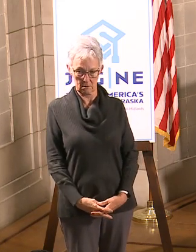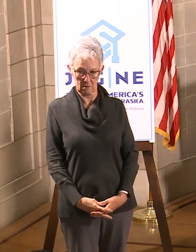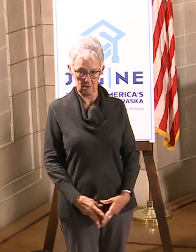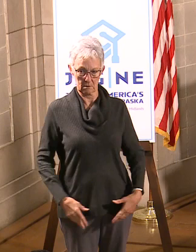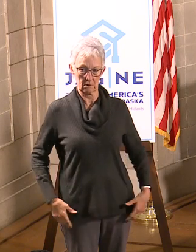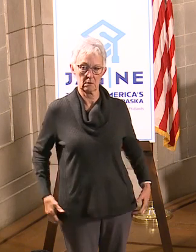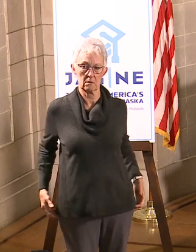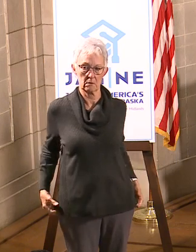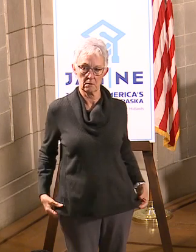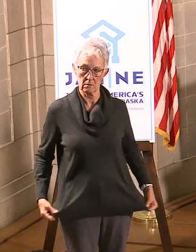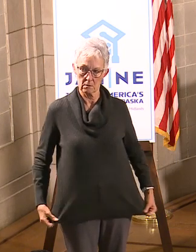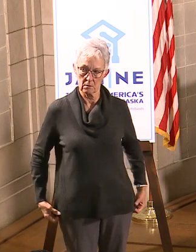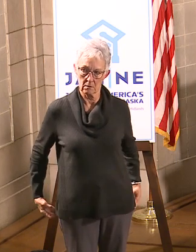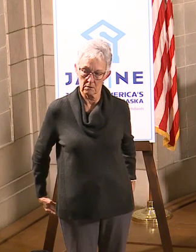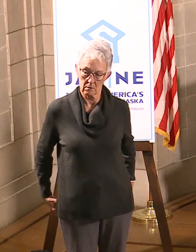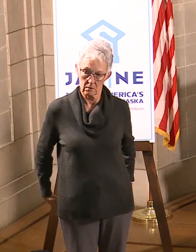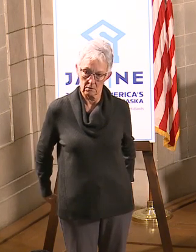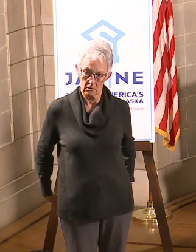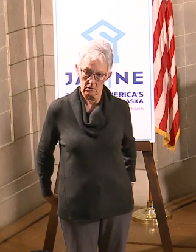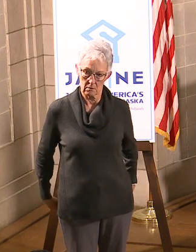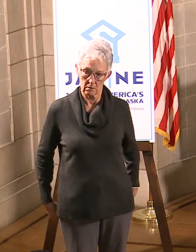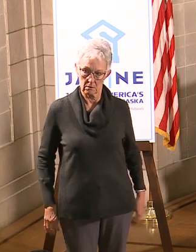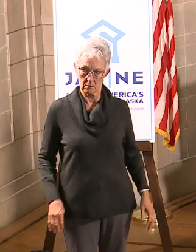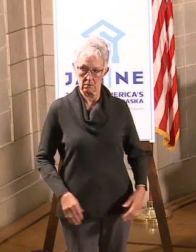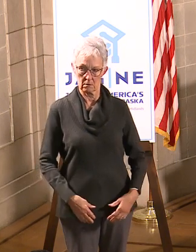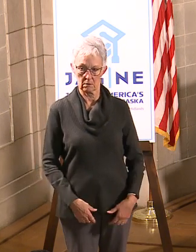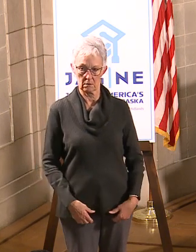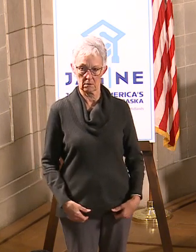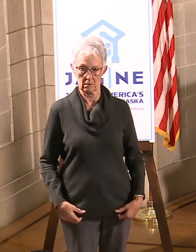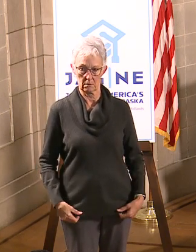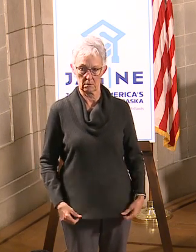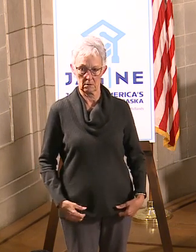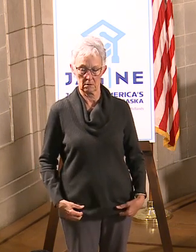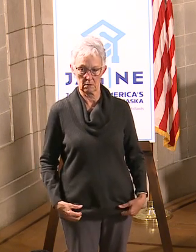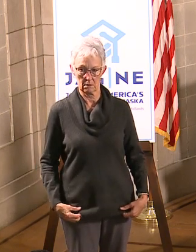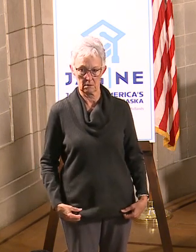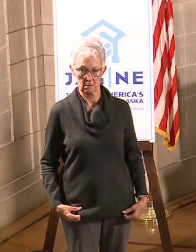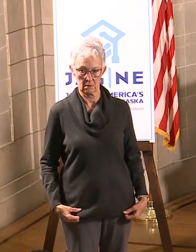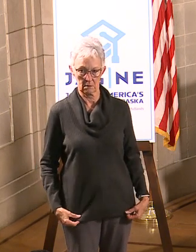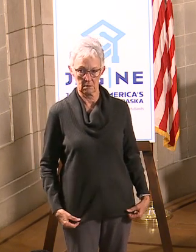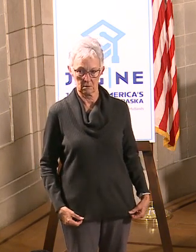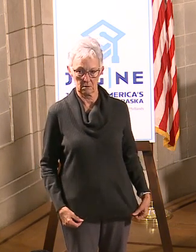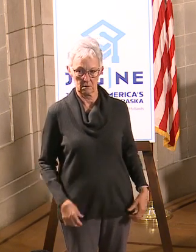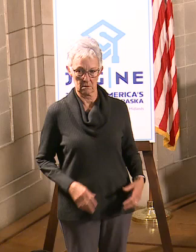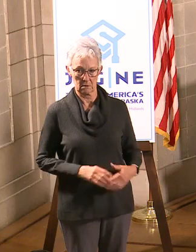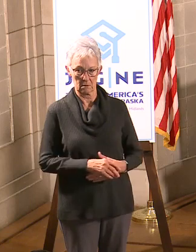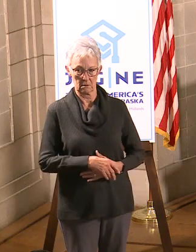what the answer is. Is the 25% trigger a 2-week rolling